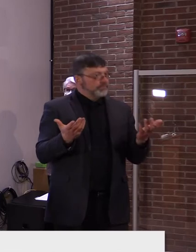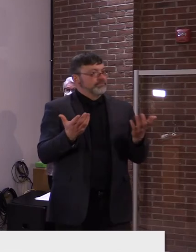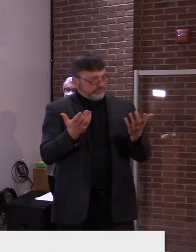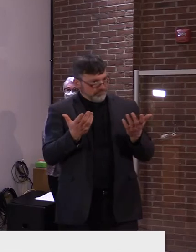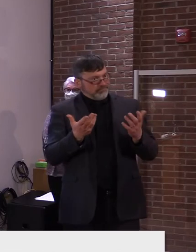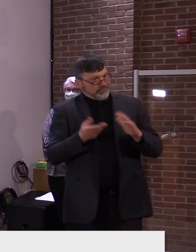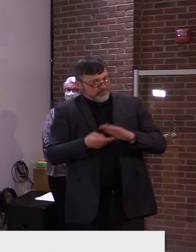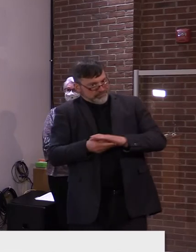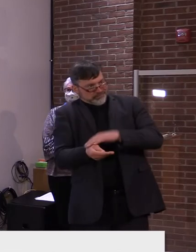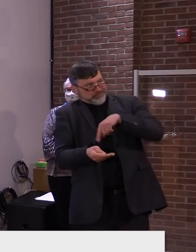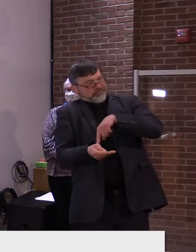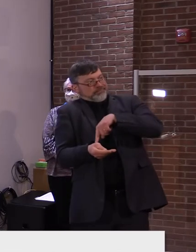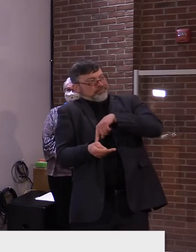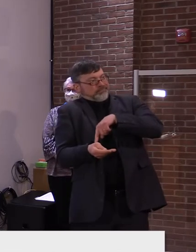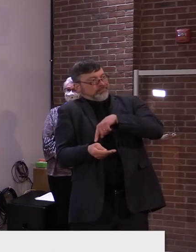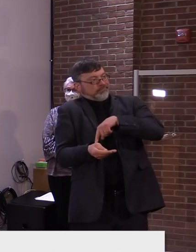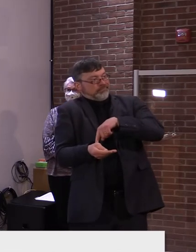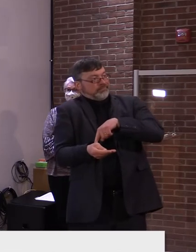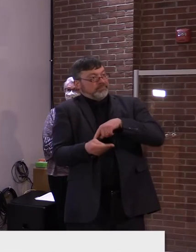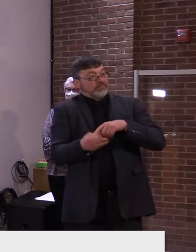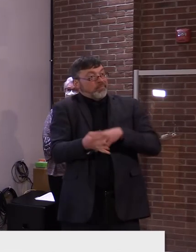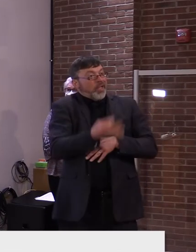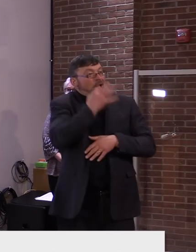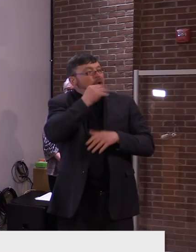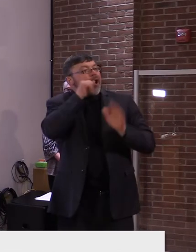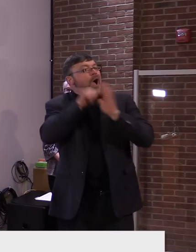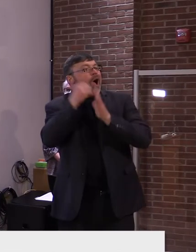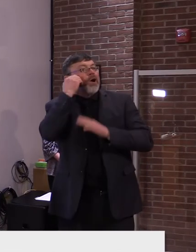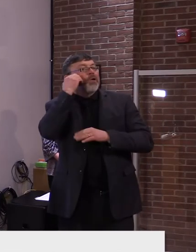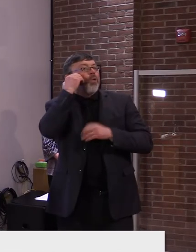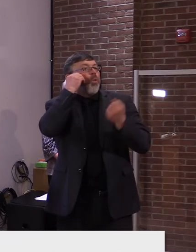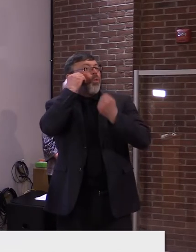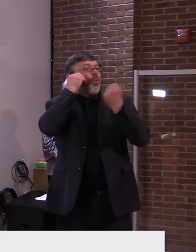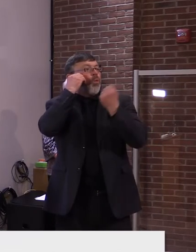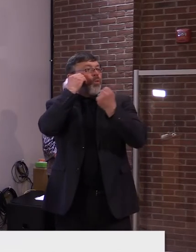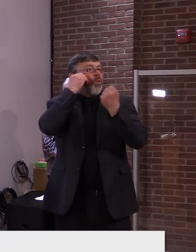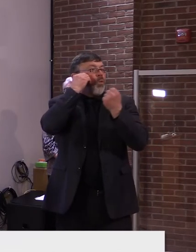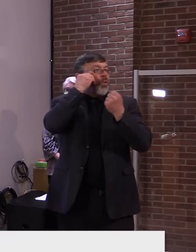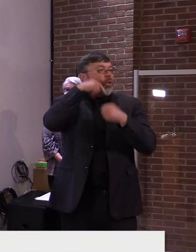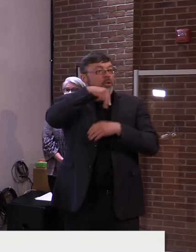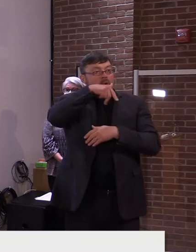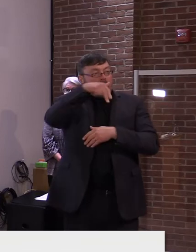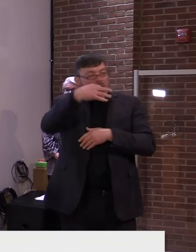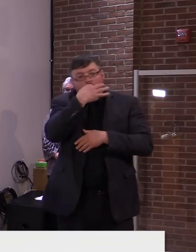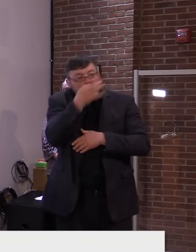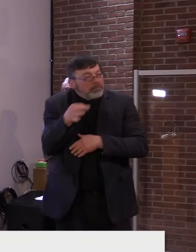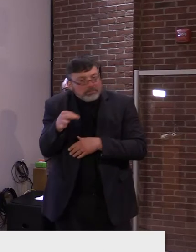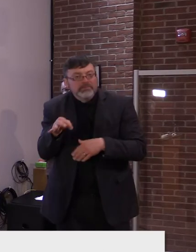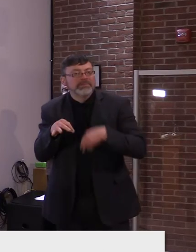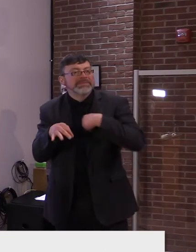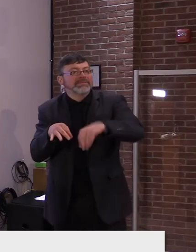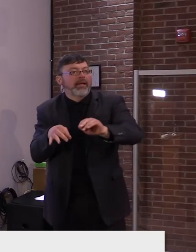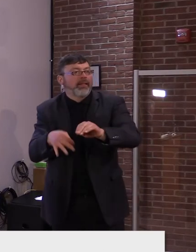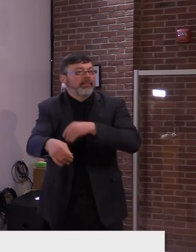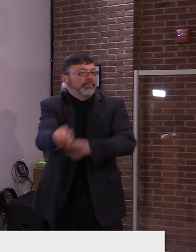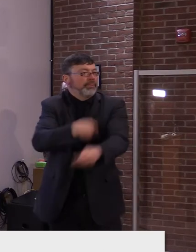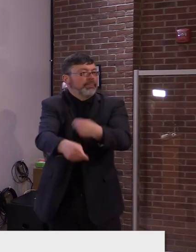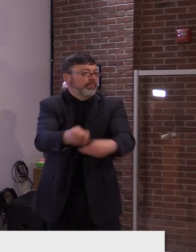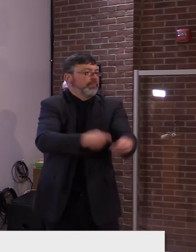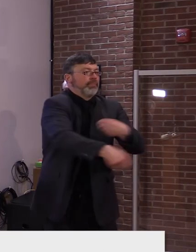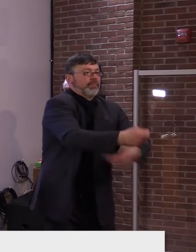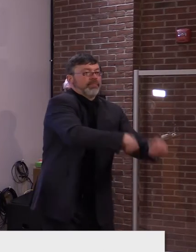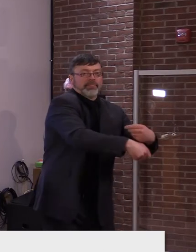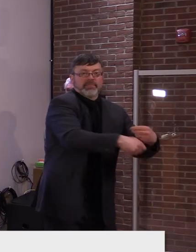swallowed. They're kept in the mouth, and then they're sold. And that could be one